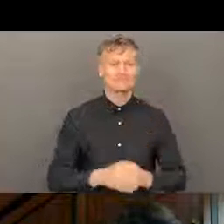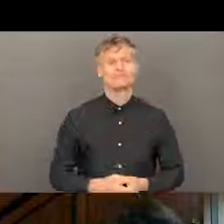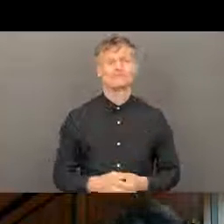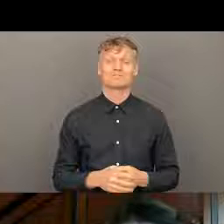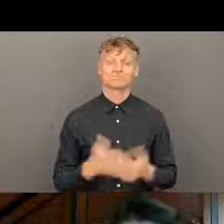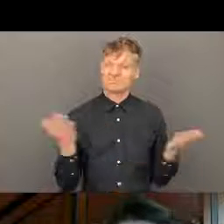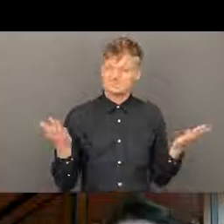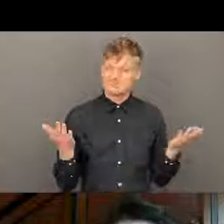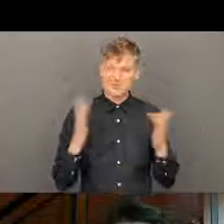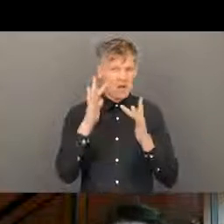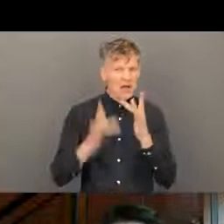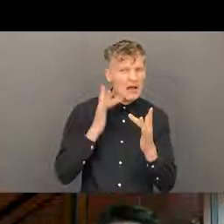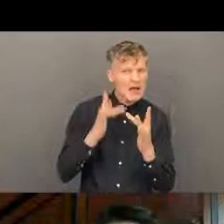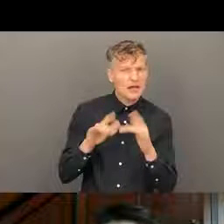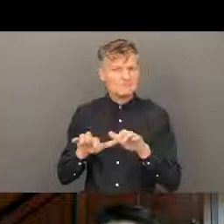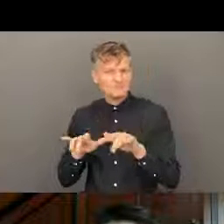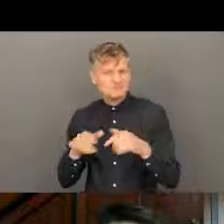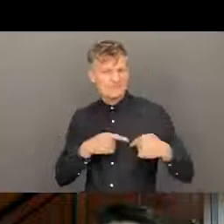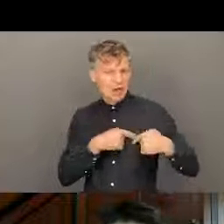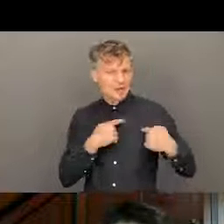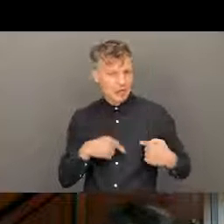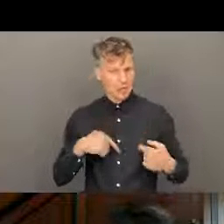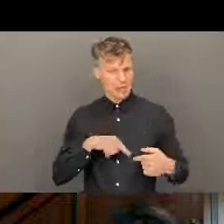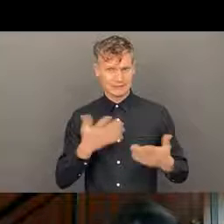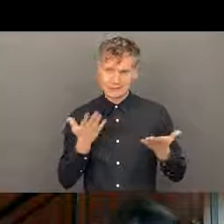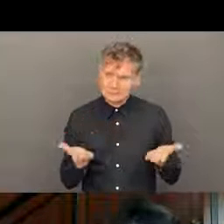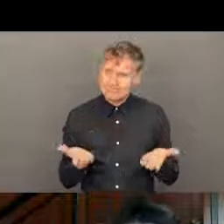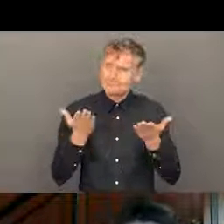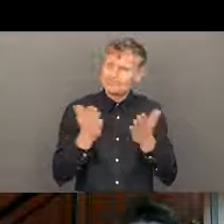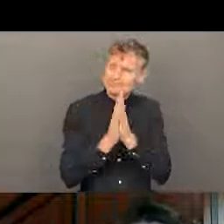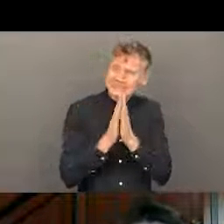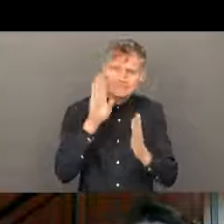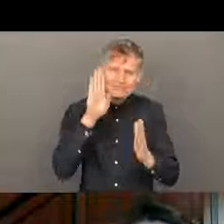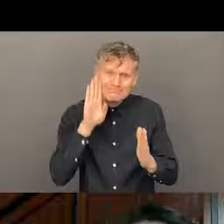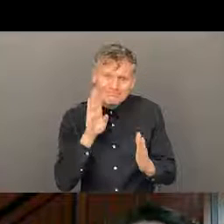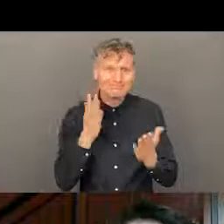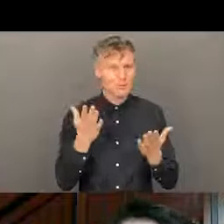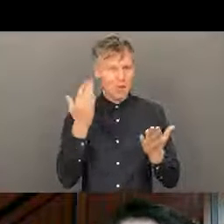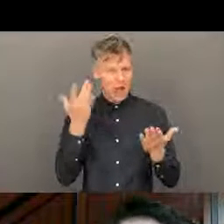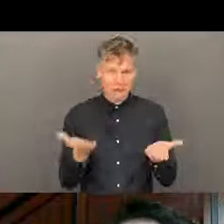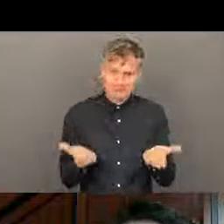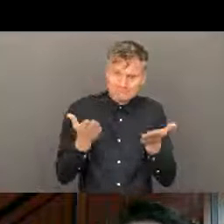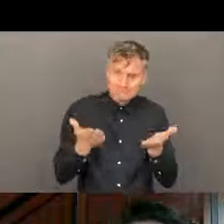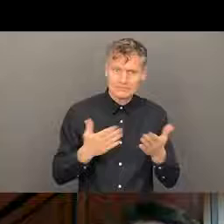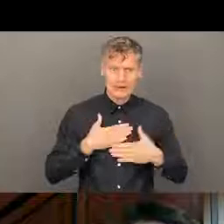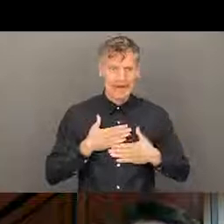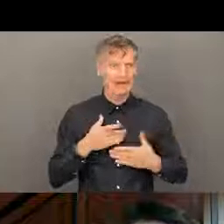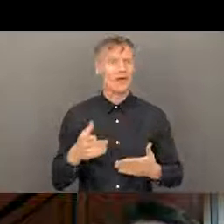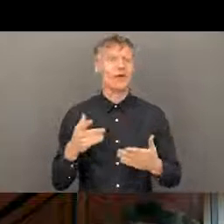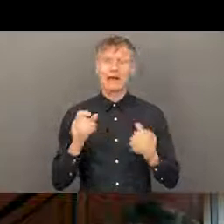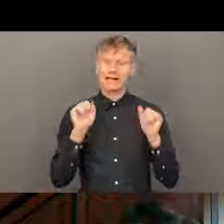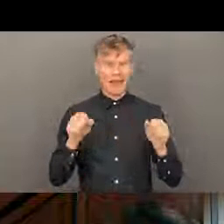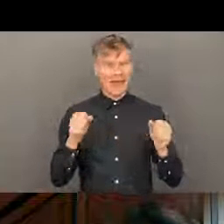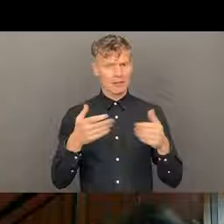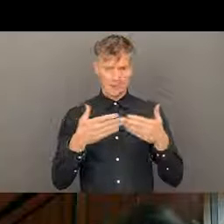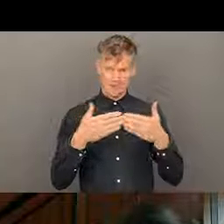wider pool of people, including people with disabilities, and also people who